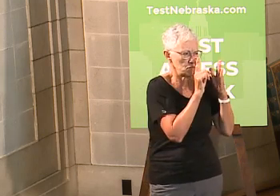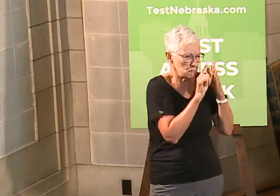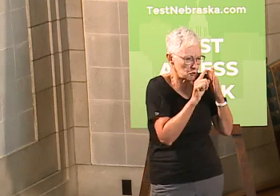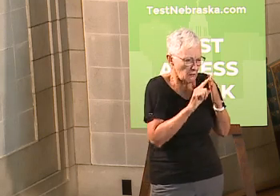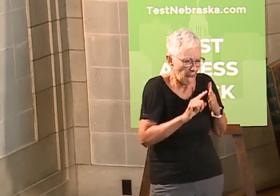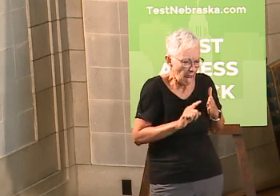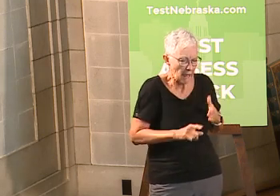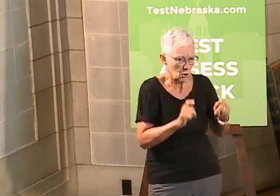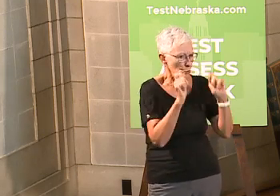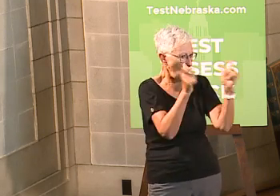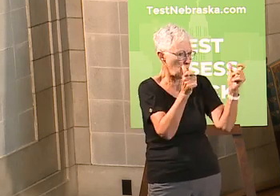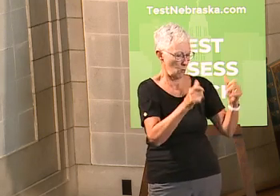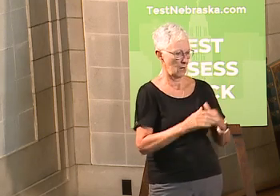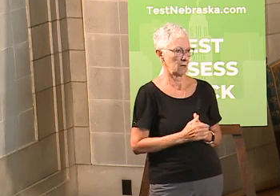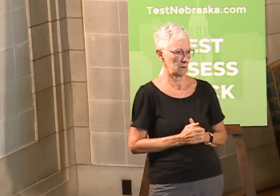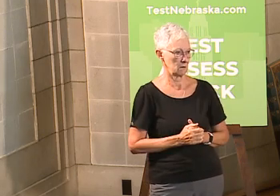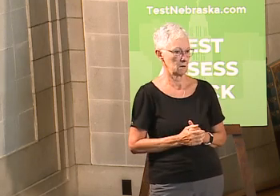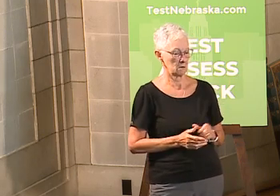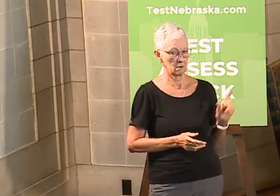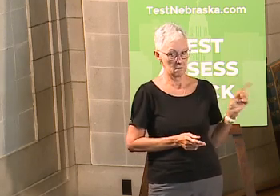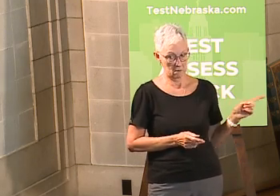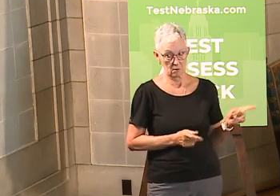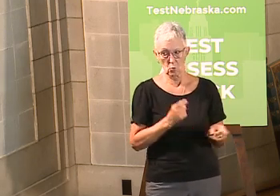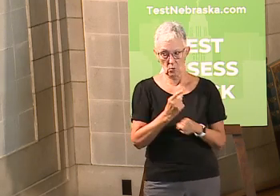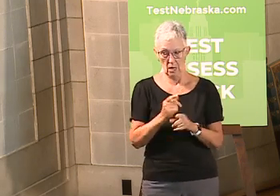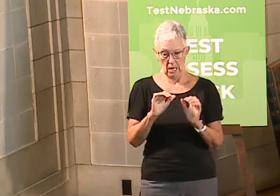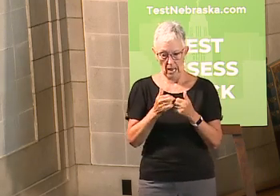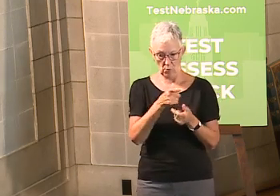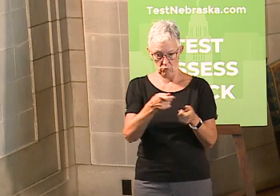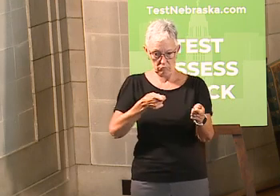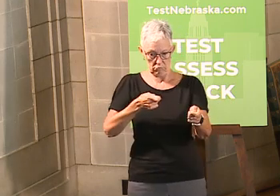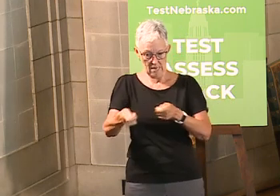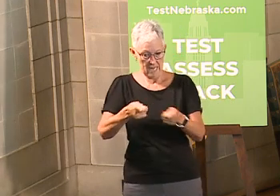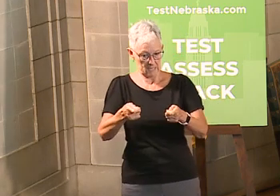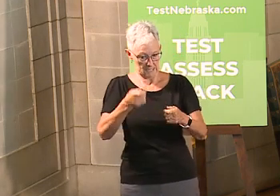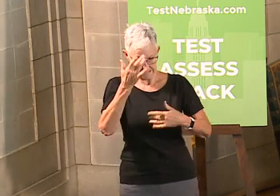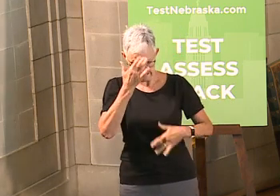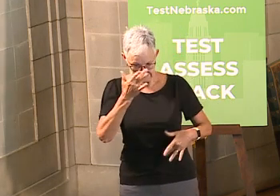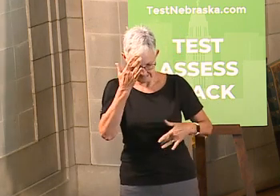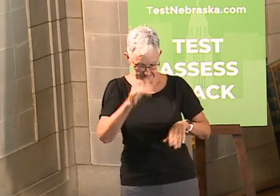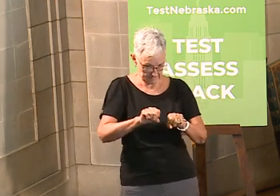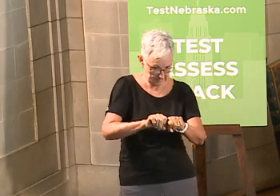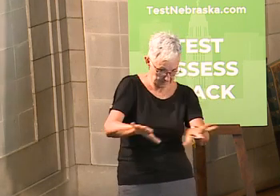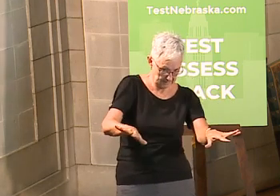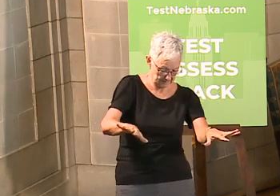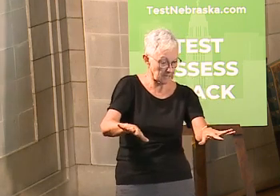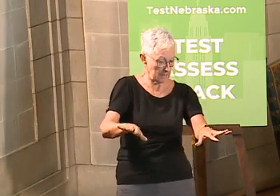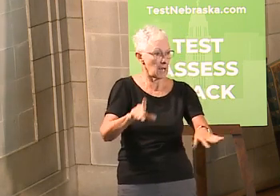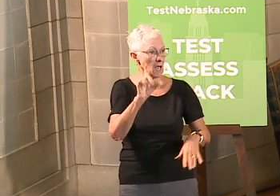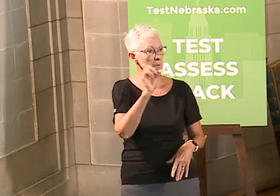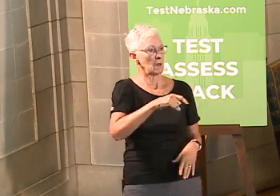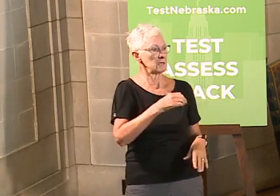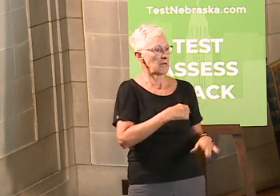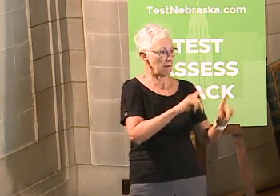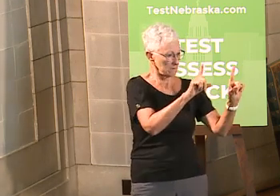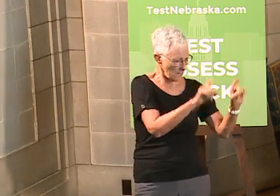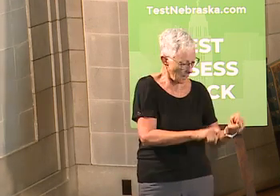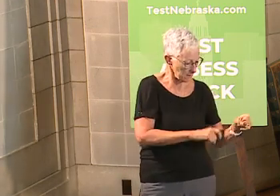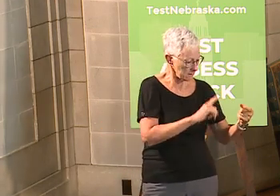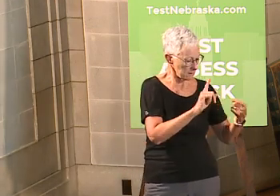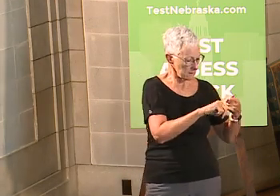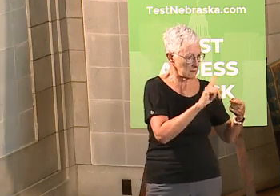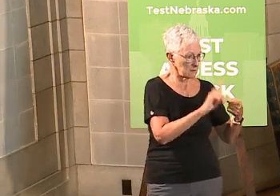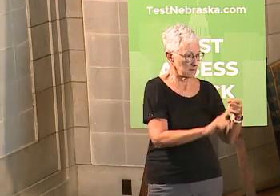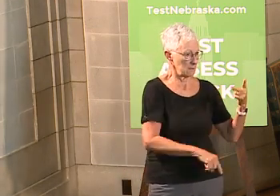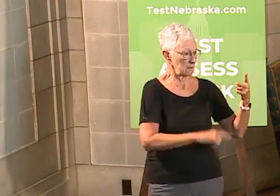of a disease like coronavirus? It's about, testing and contact tracing, getting people to isolate and quarantine.